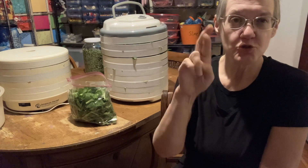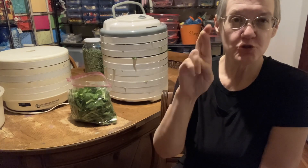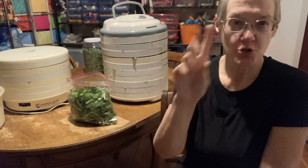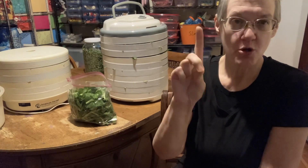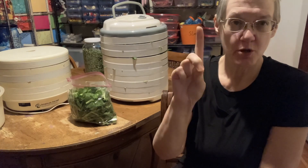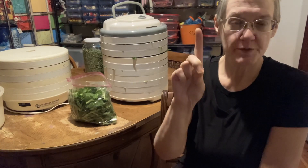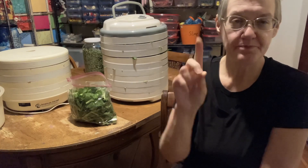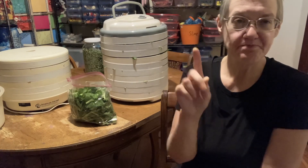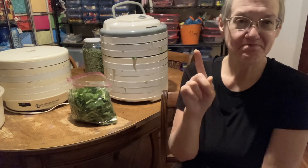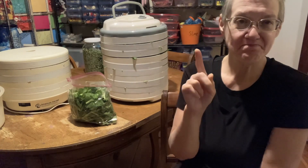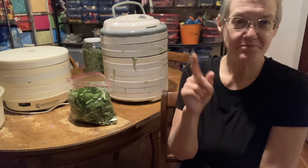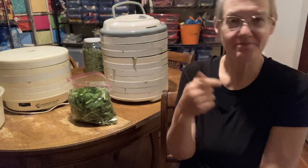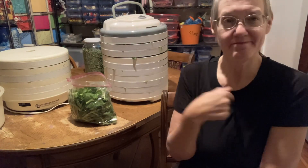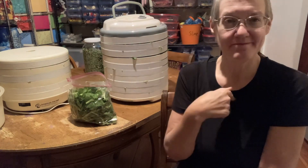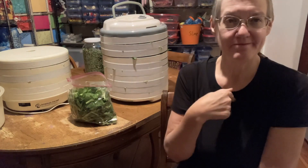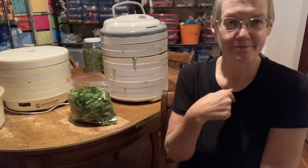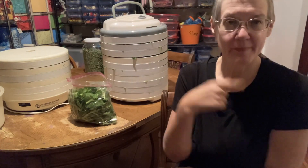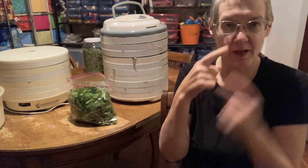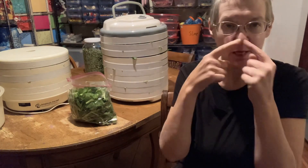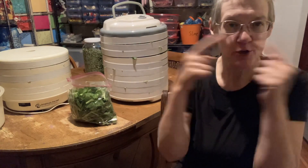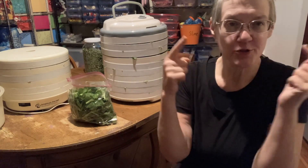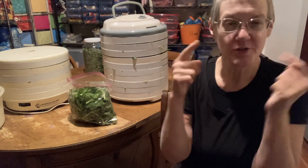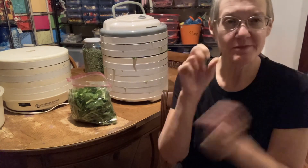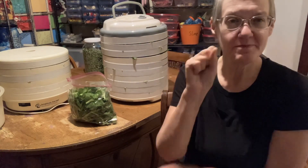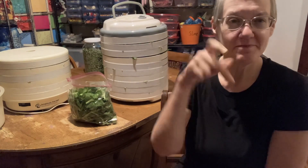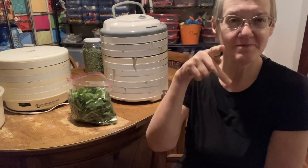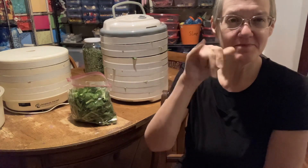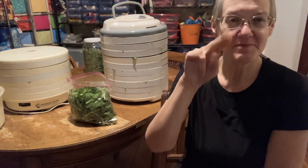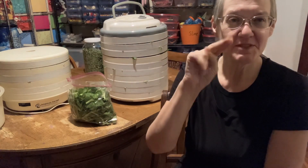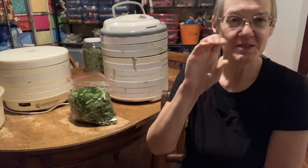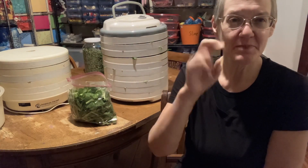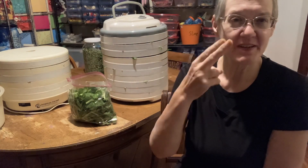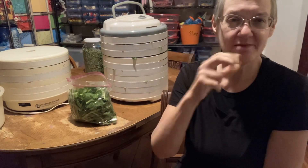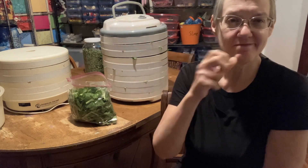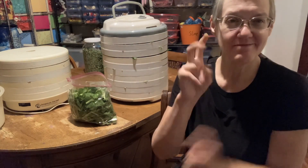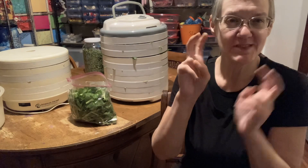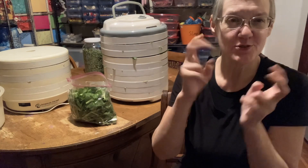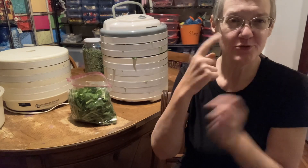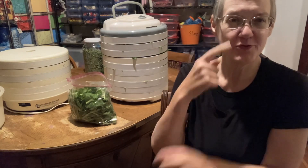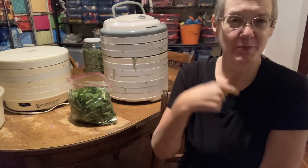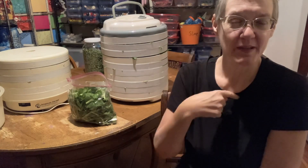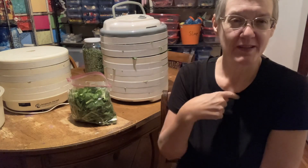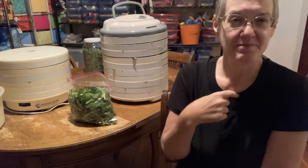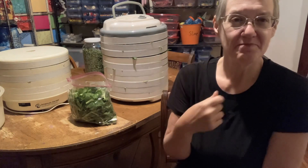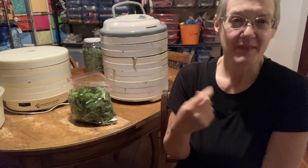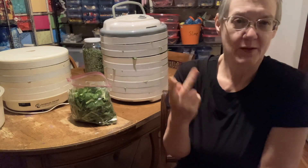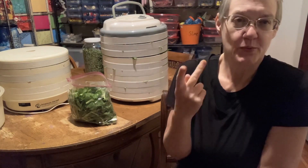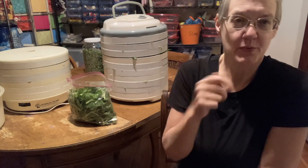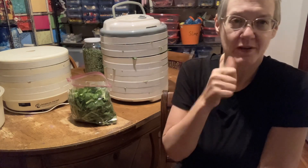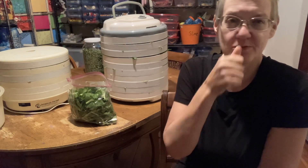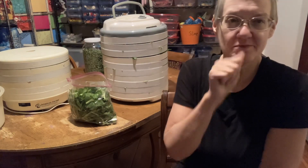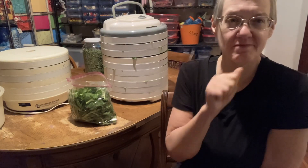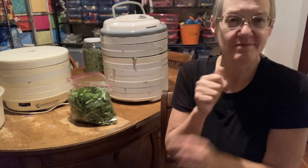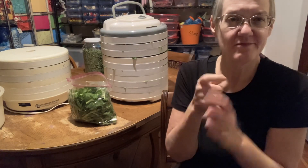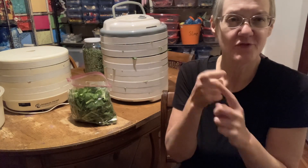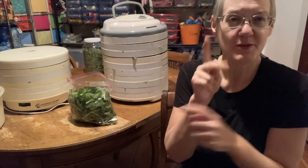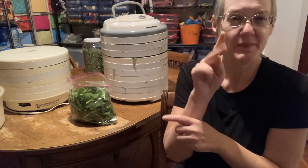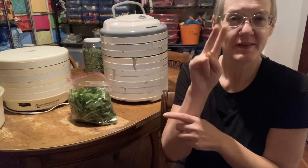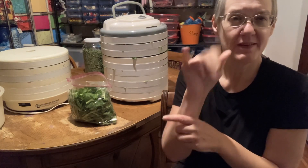and chard. Now, I'm allergic to spinach and don't eat it, so it's not an issue for me, and we don't suffer from any